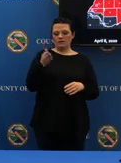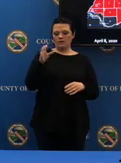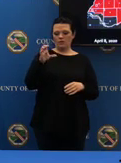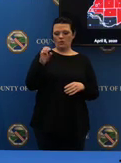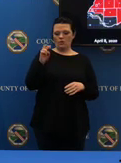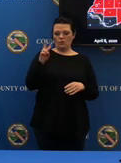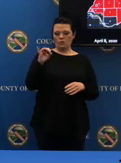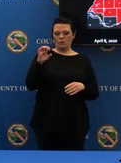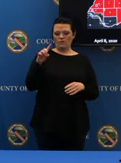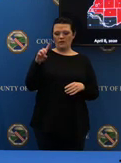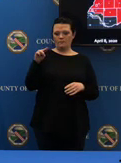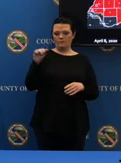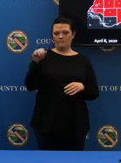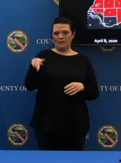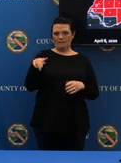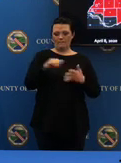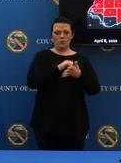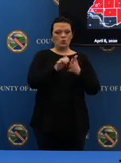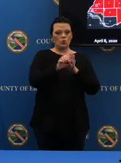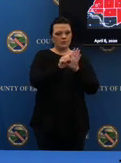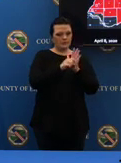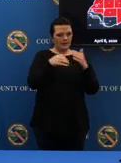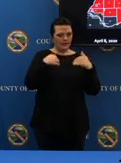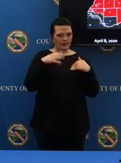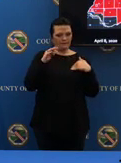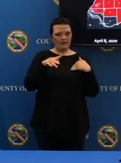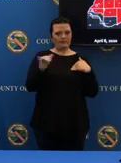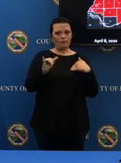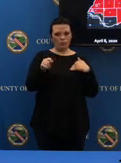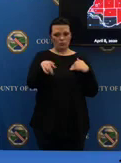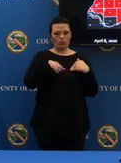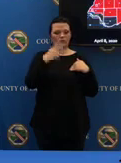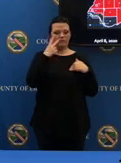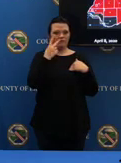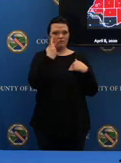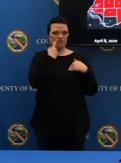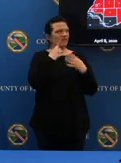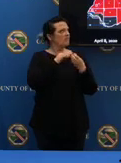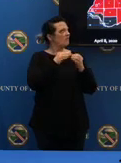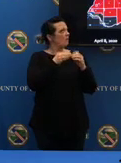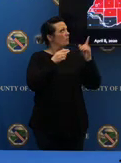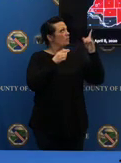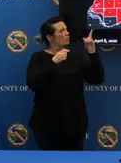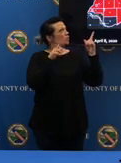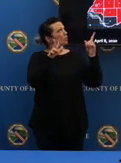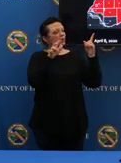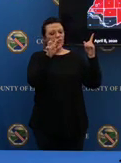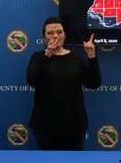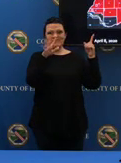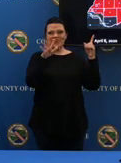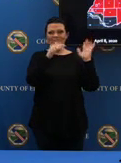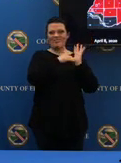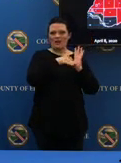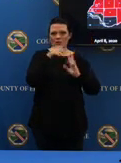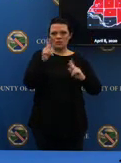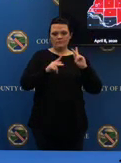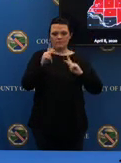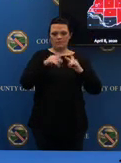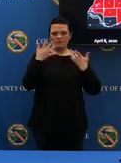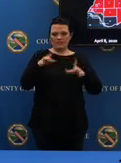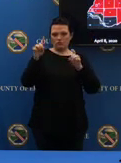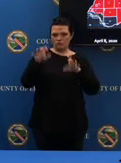erie.gov/COVID map. New York State has a case map as well, and you see the latest numbers from New York State. 365,000 people have been